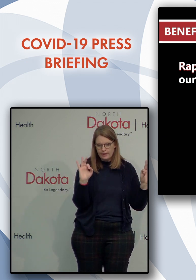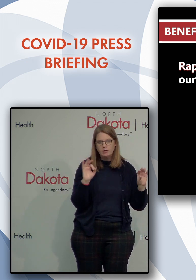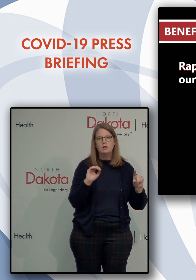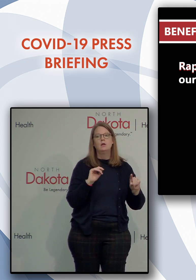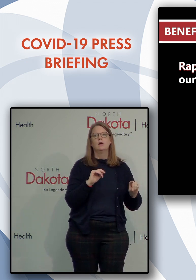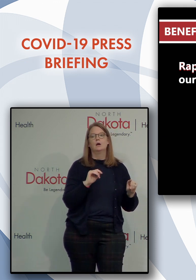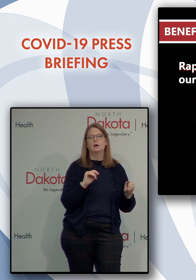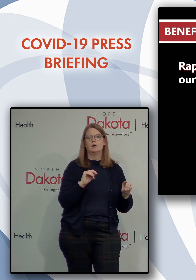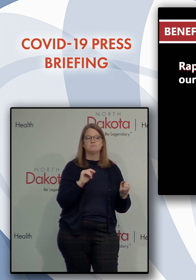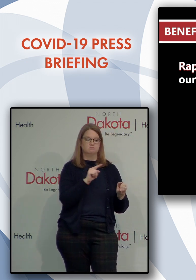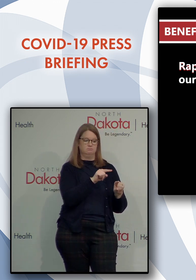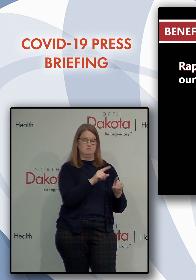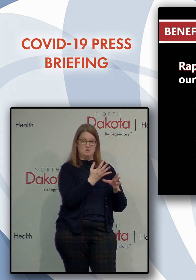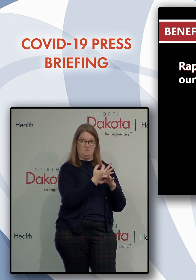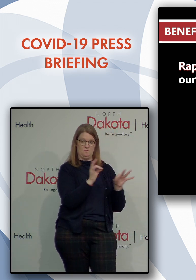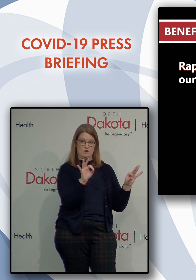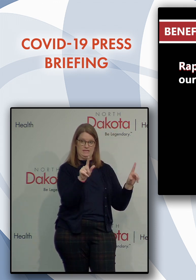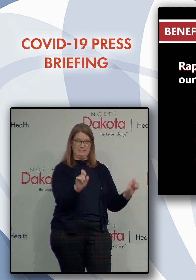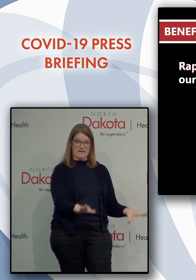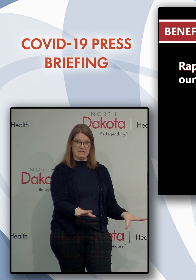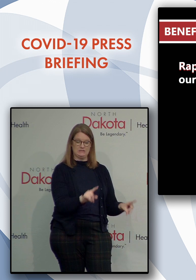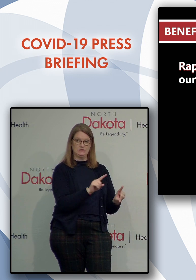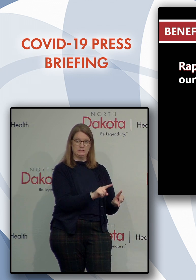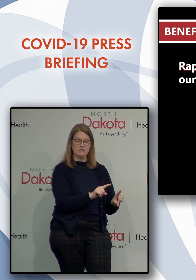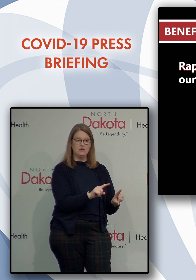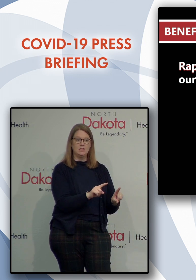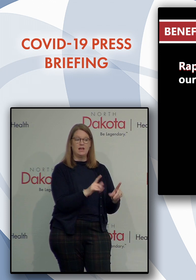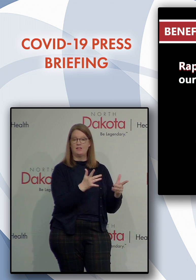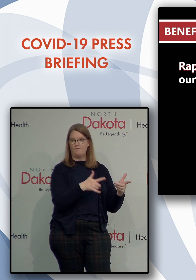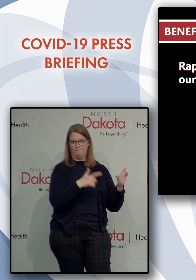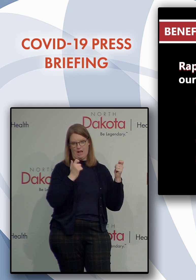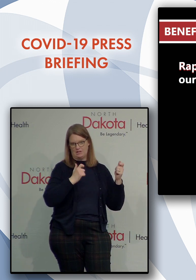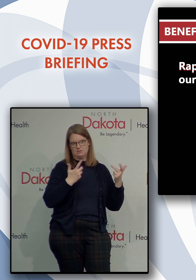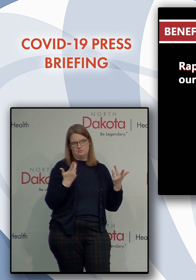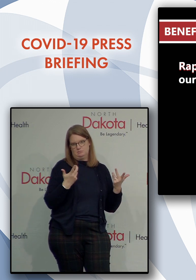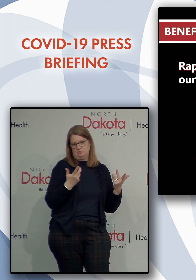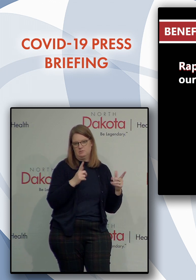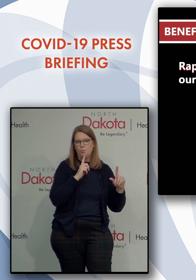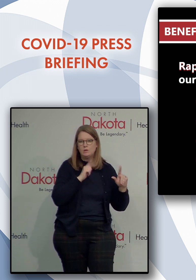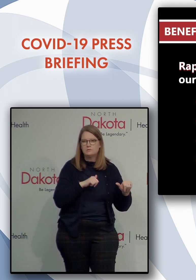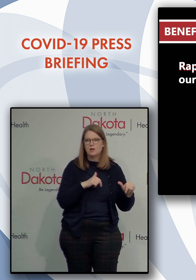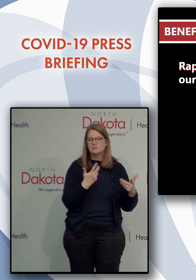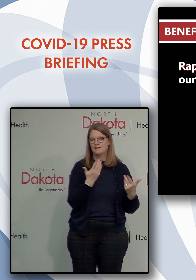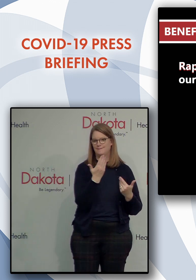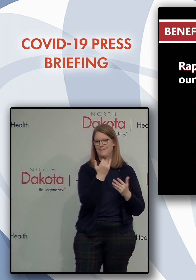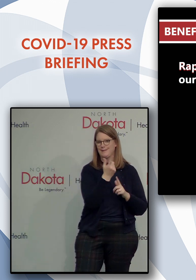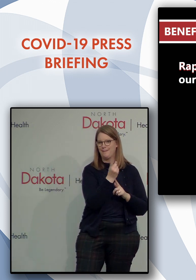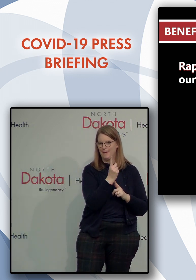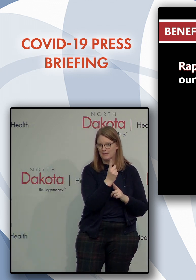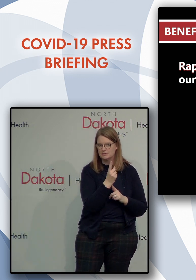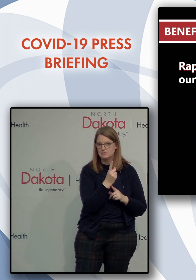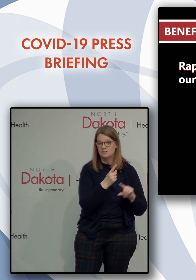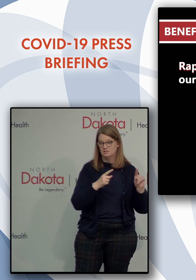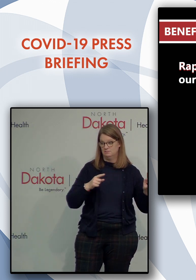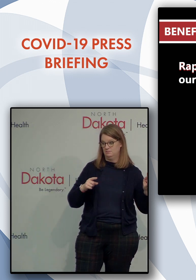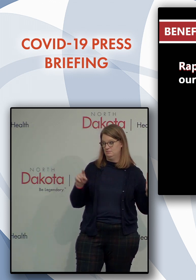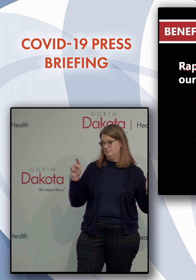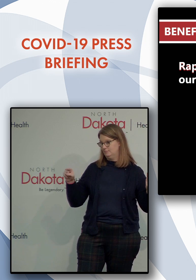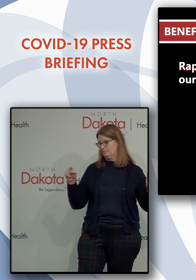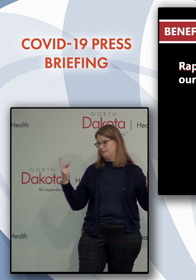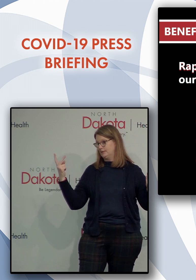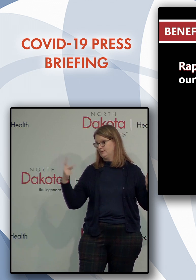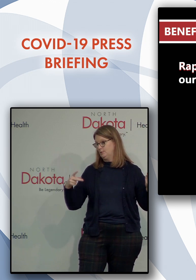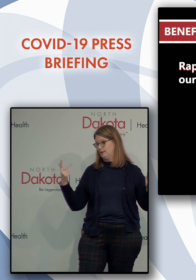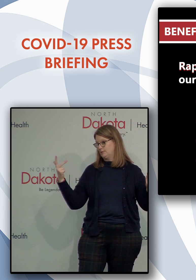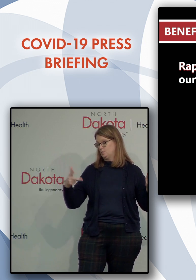we've got a free test. And when they're fast, I mean, we can get results in 15 minutes versus 2 or